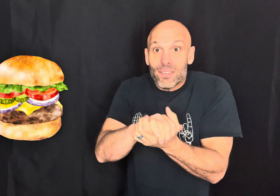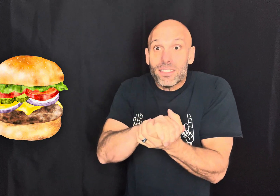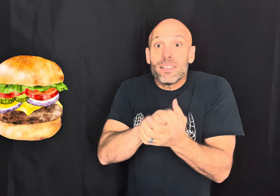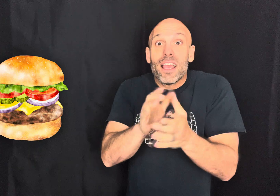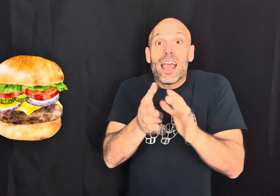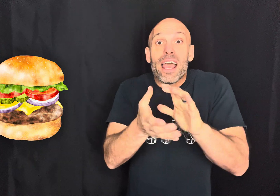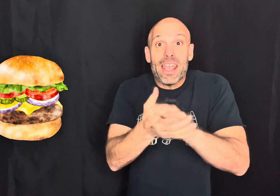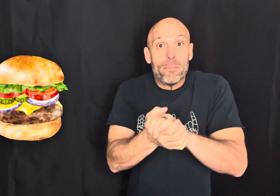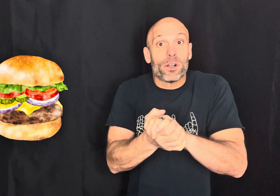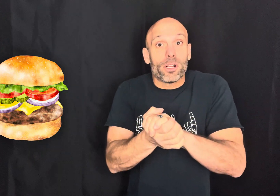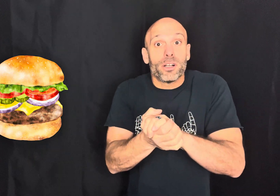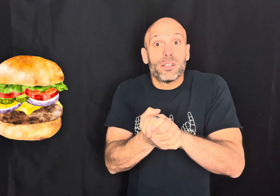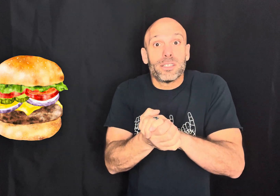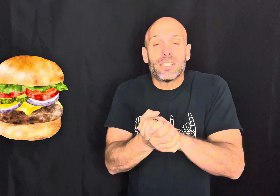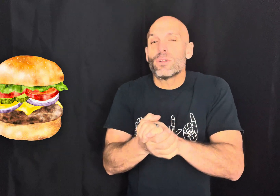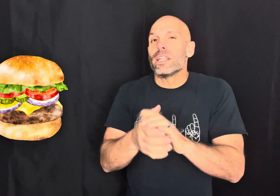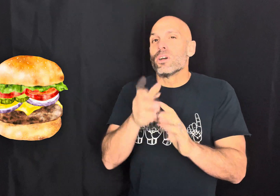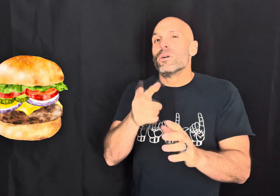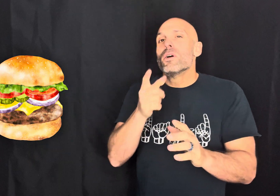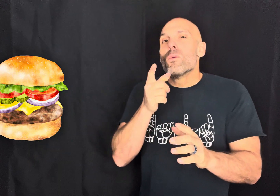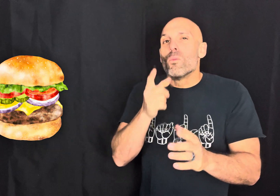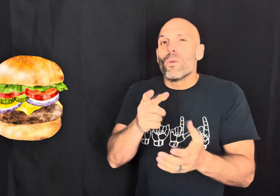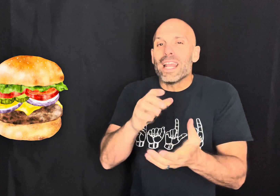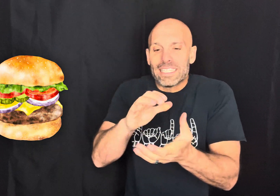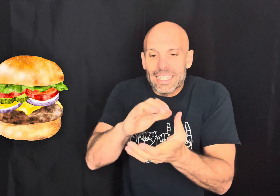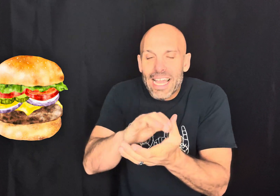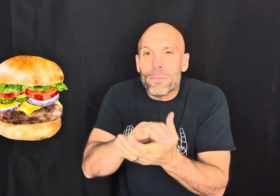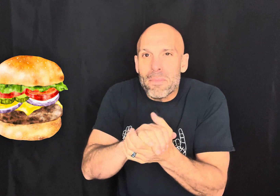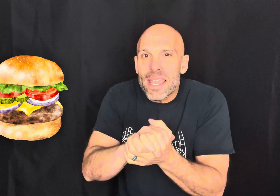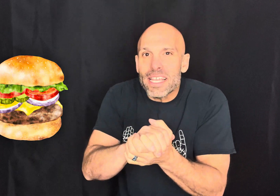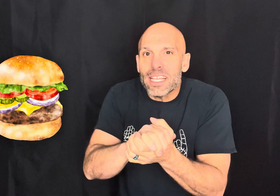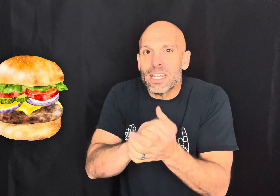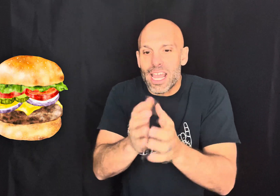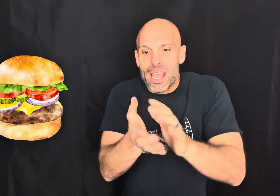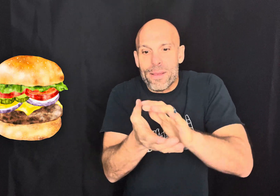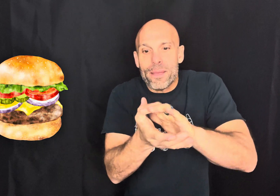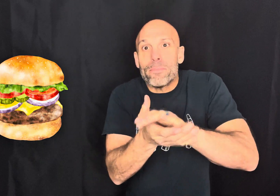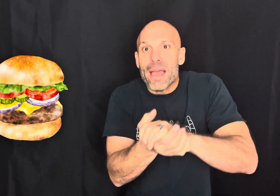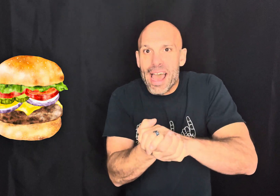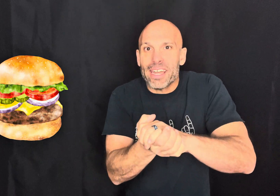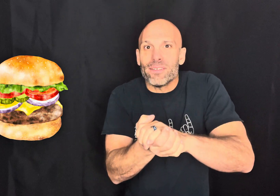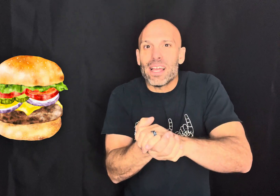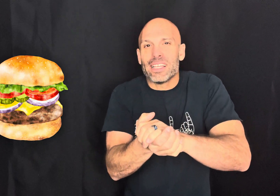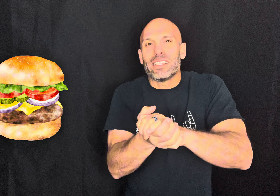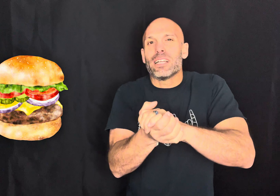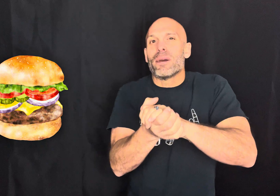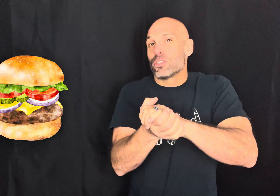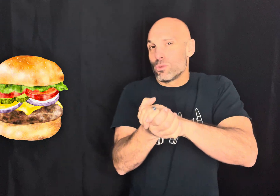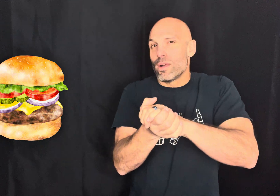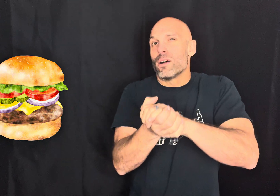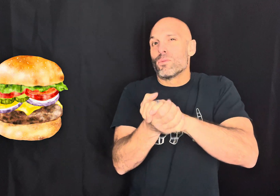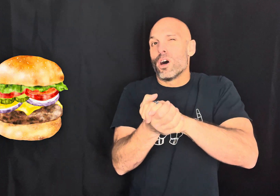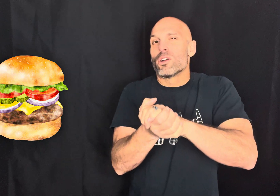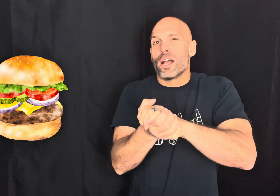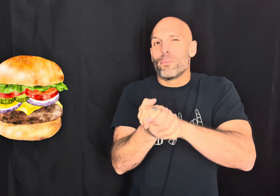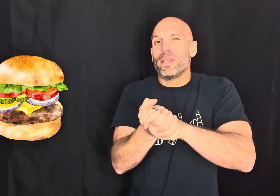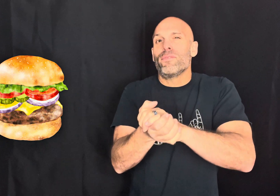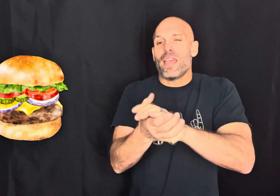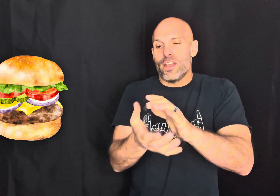is hamburger. That's right. So it's like making a patty, right? Like think about the raw ground beef and you